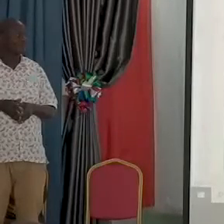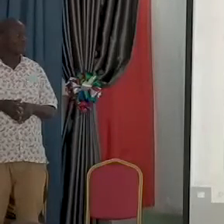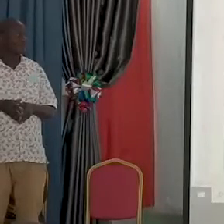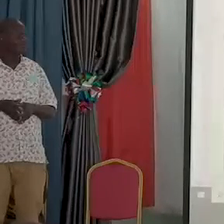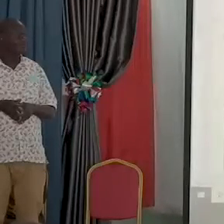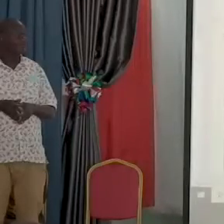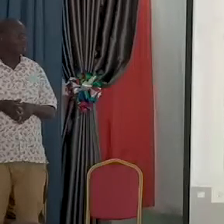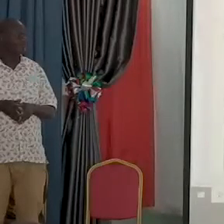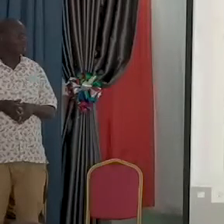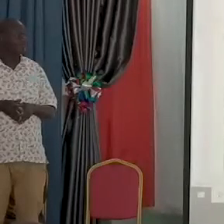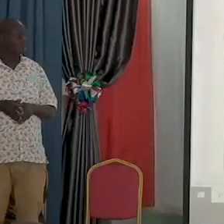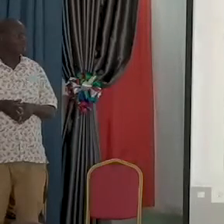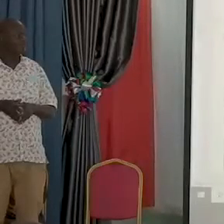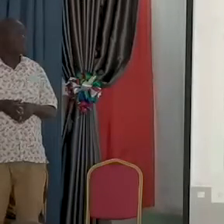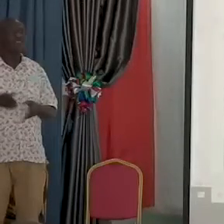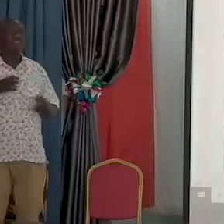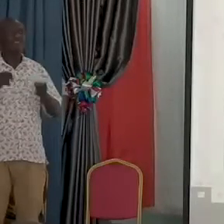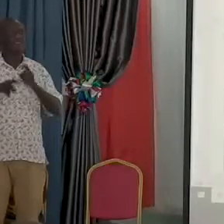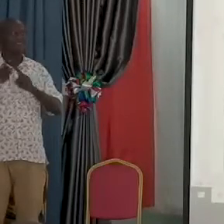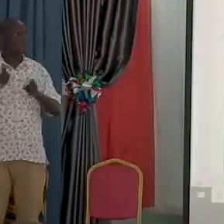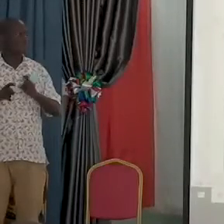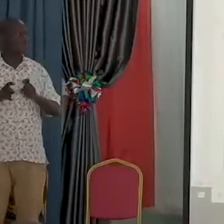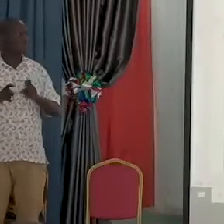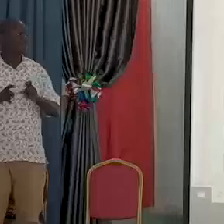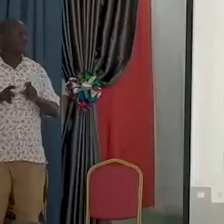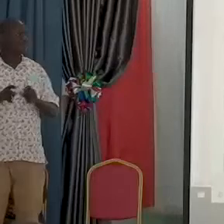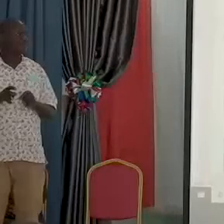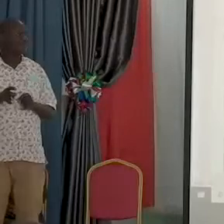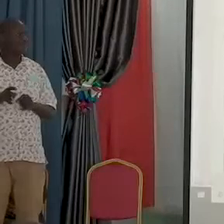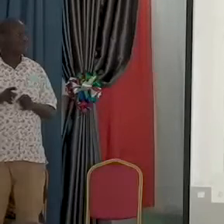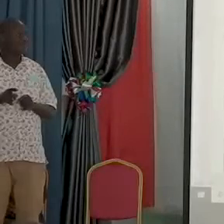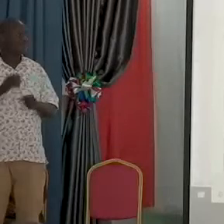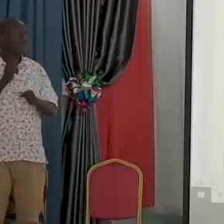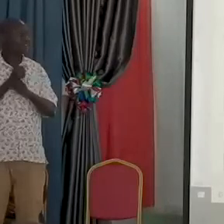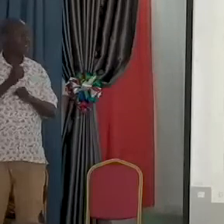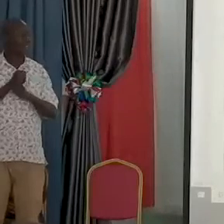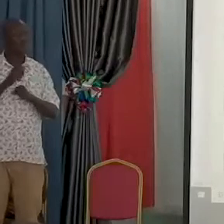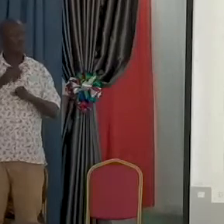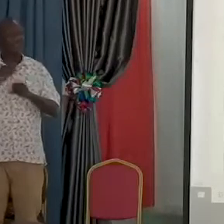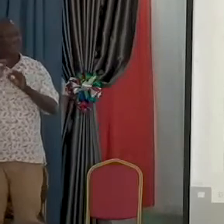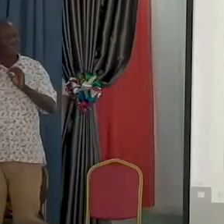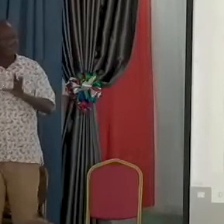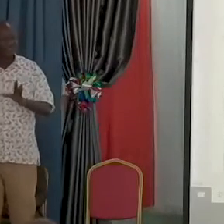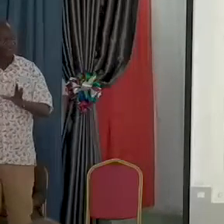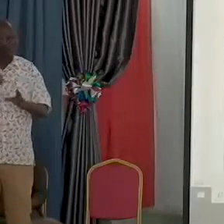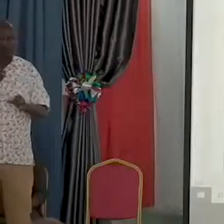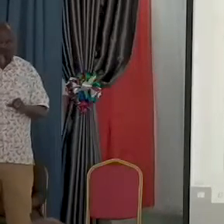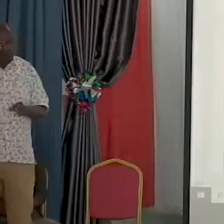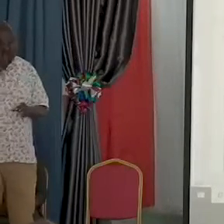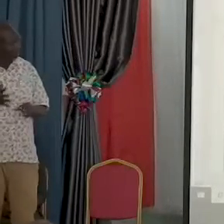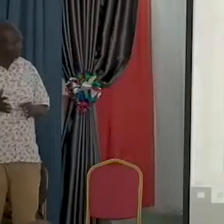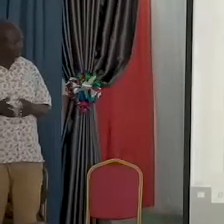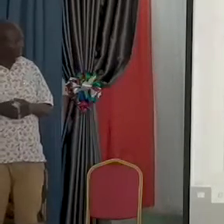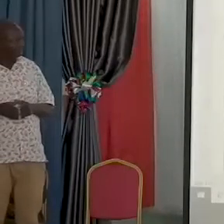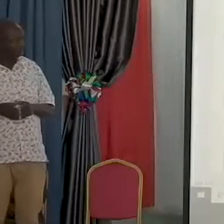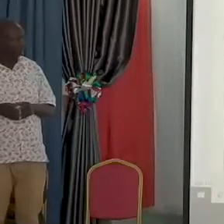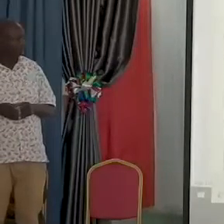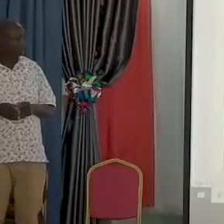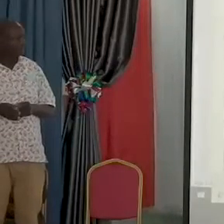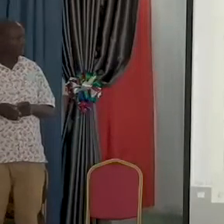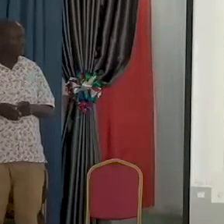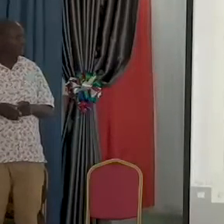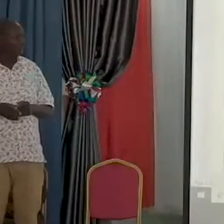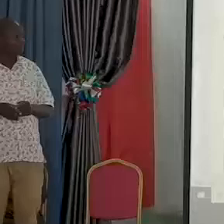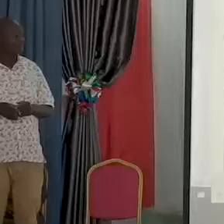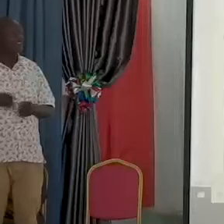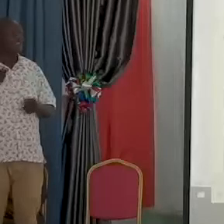Oh, thank you for clarifying. The question is, do we say a task for the teachers or a task for the students? So this